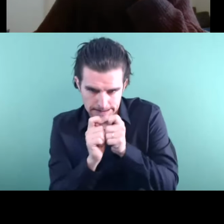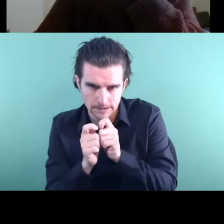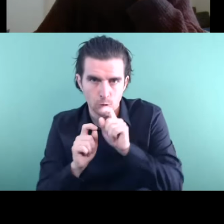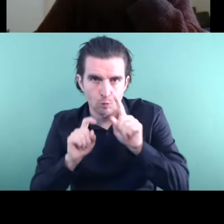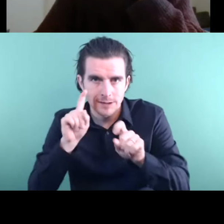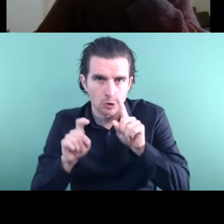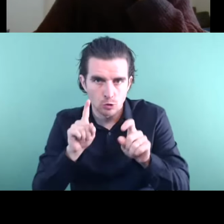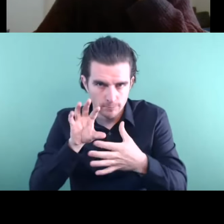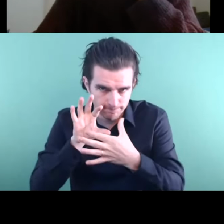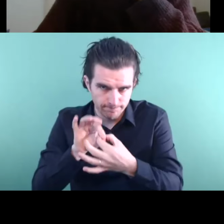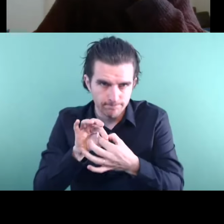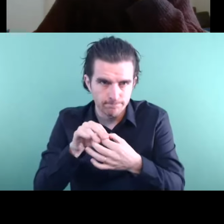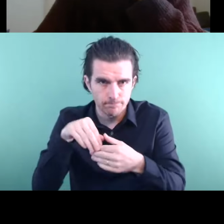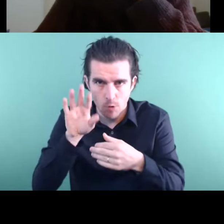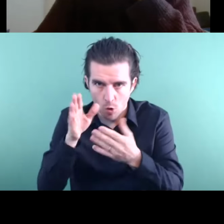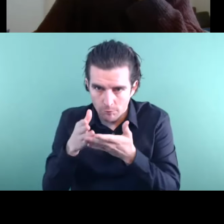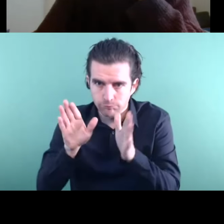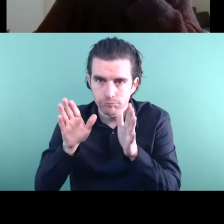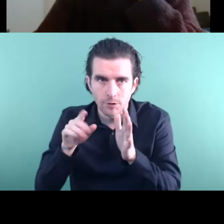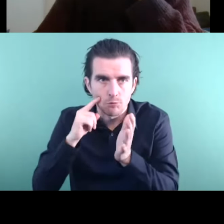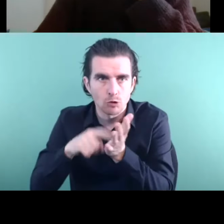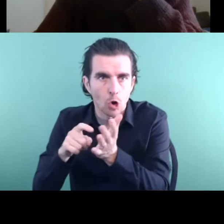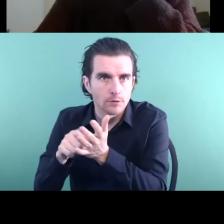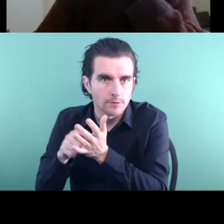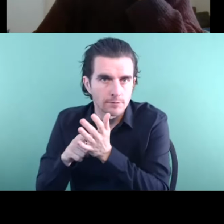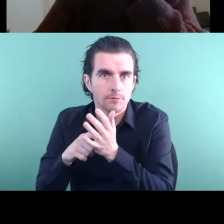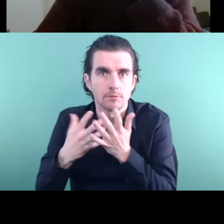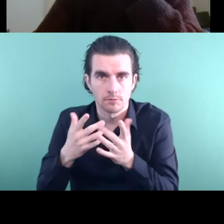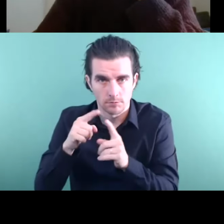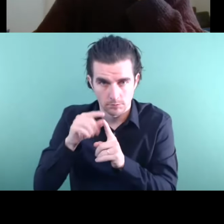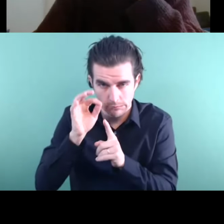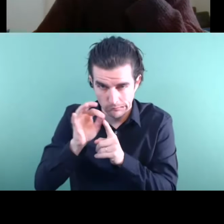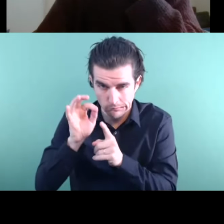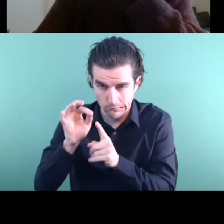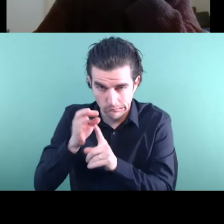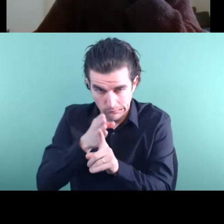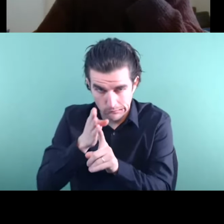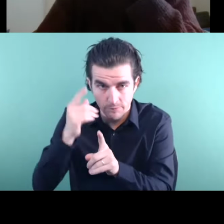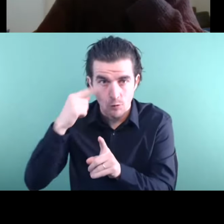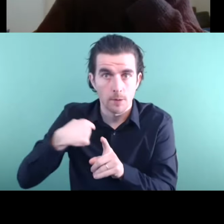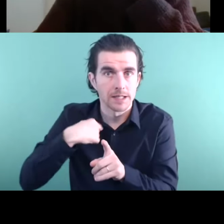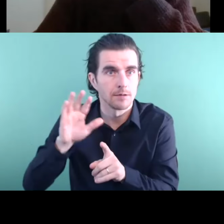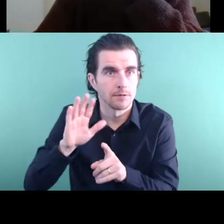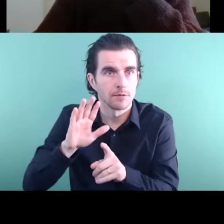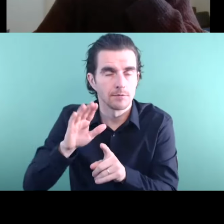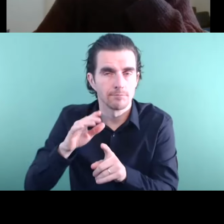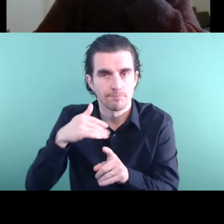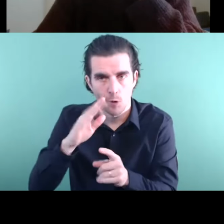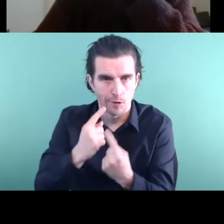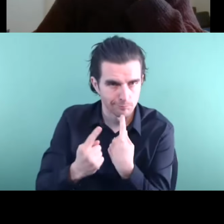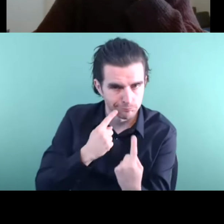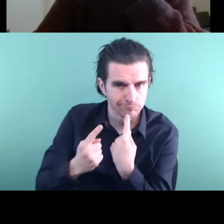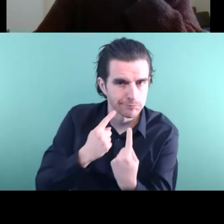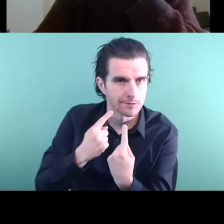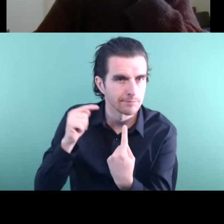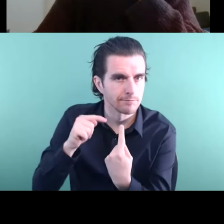academia to some extent, and are things I would like to develop, and that needs to be developed with people with expertise as we go